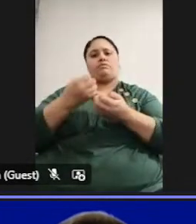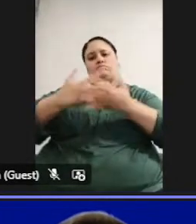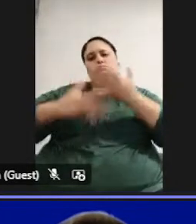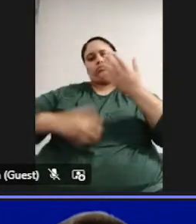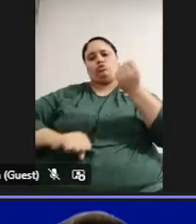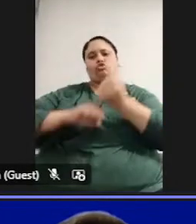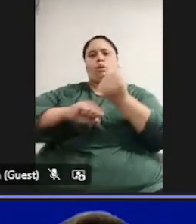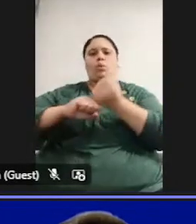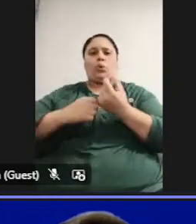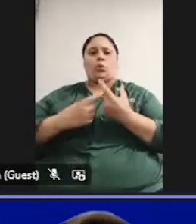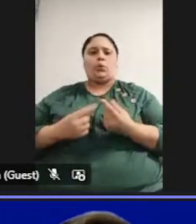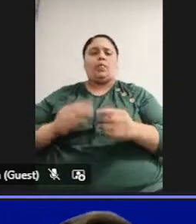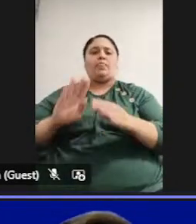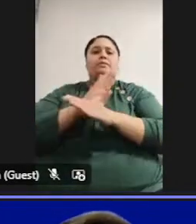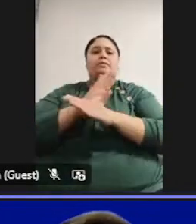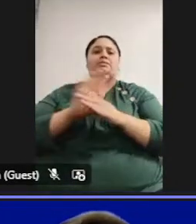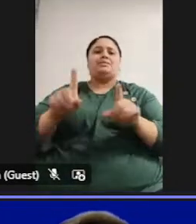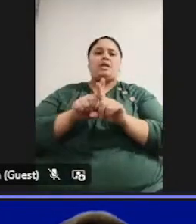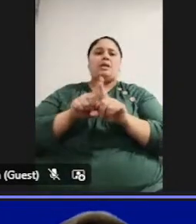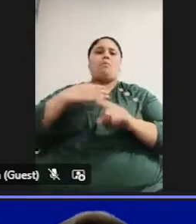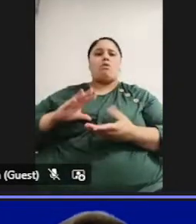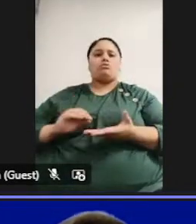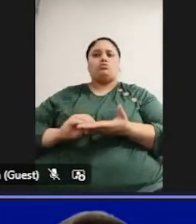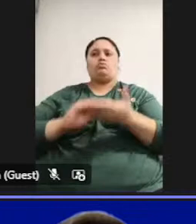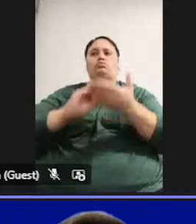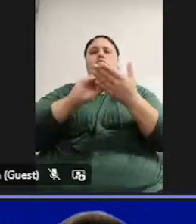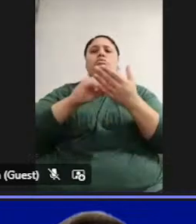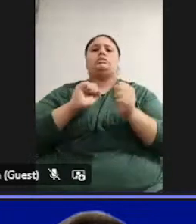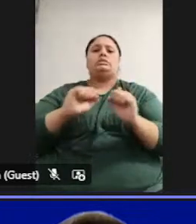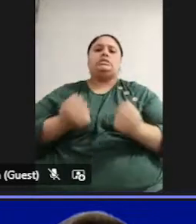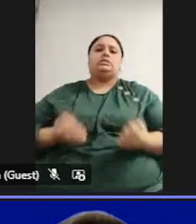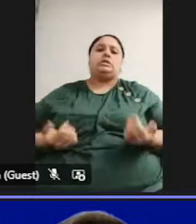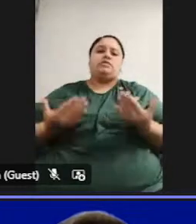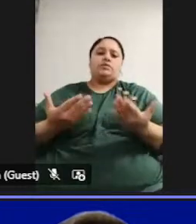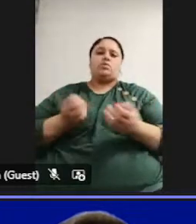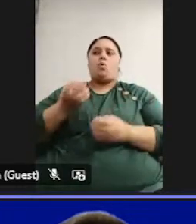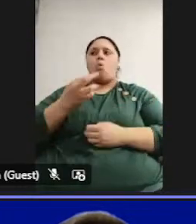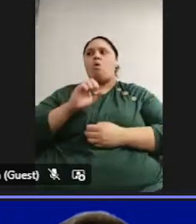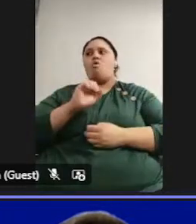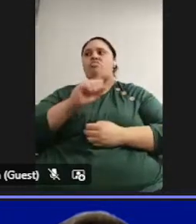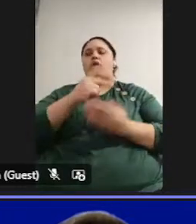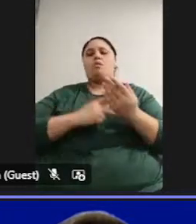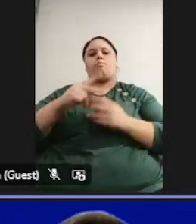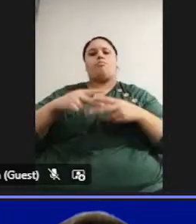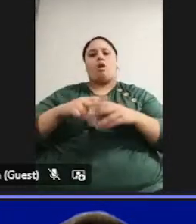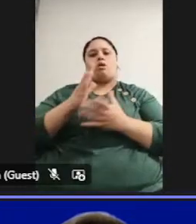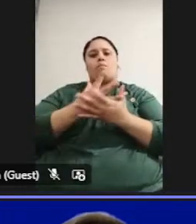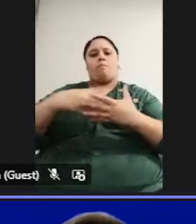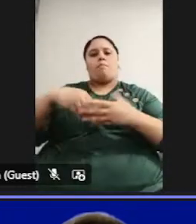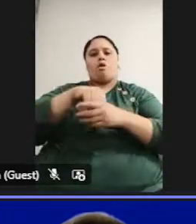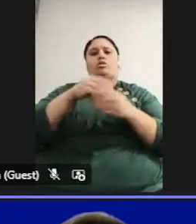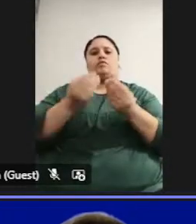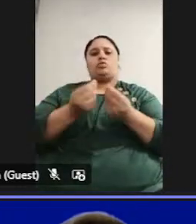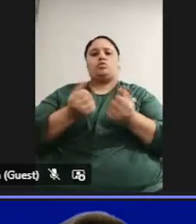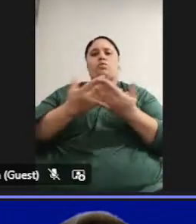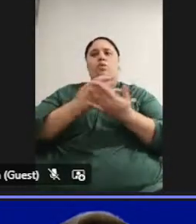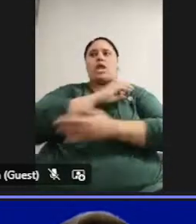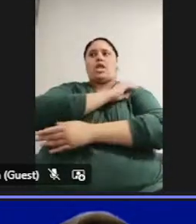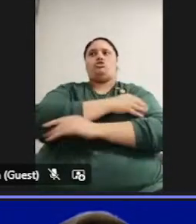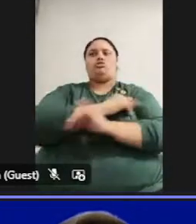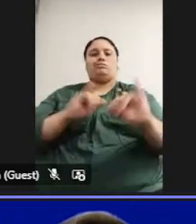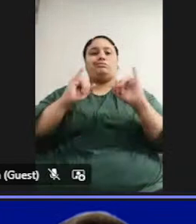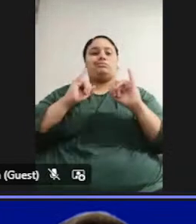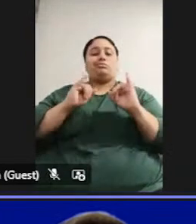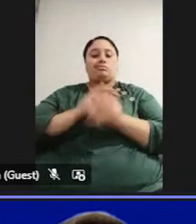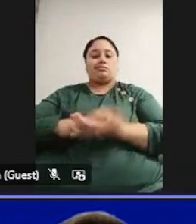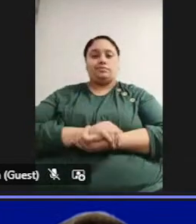businesses wanting to put forward their services or their products as part of the solutions to the energy crisis. We do have